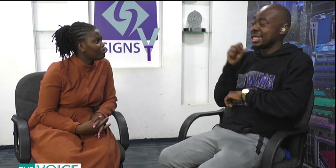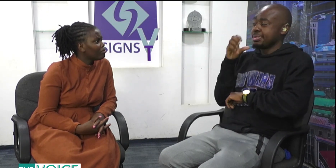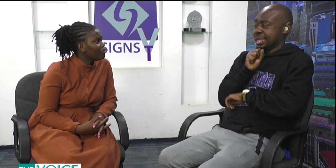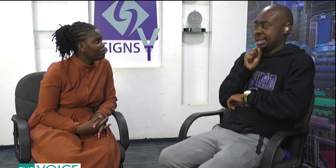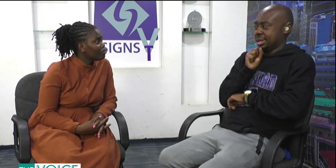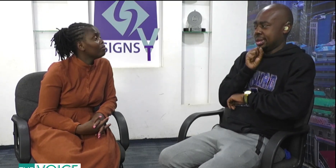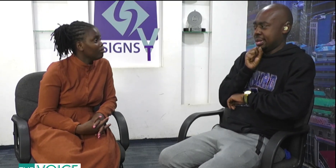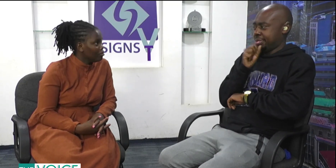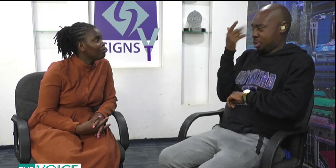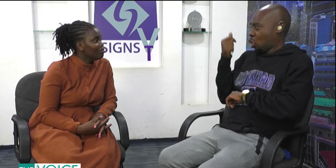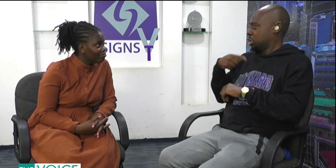both ears.